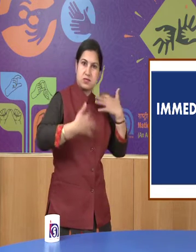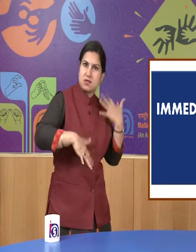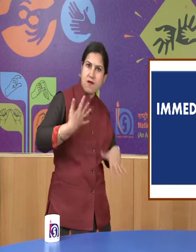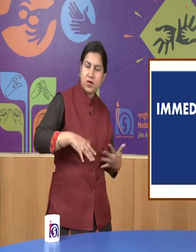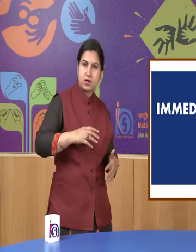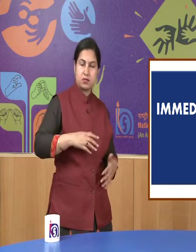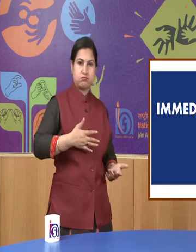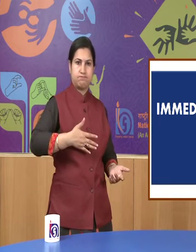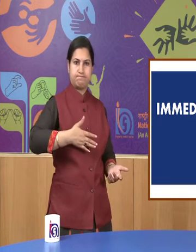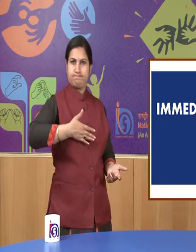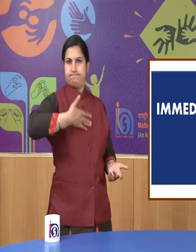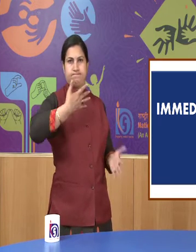Indians were unhappy with them.